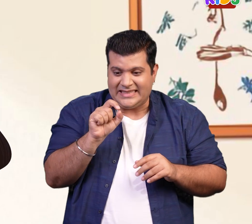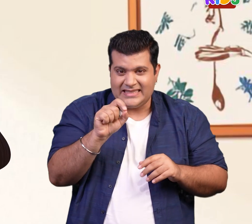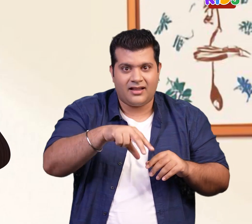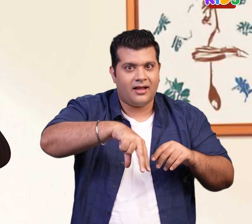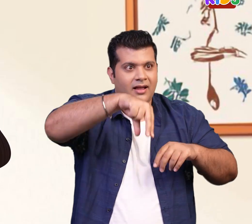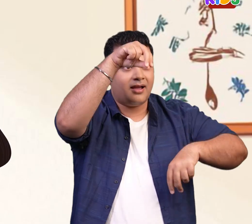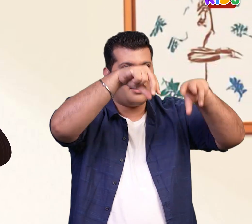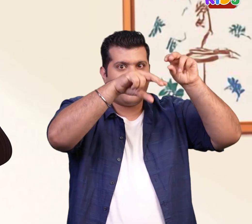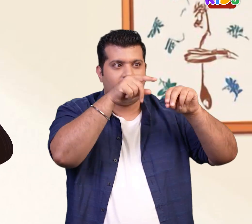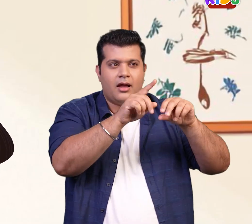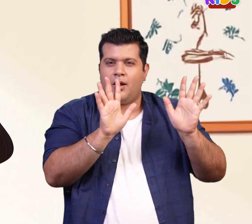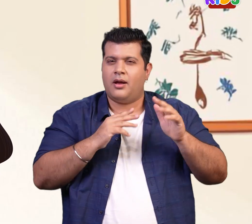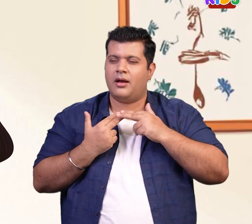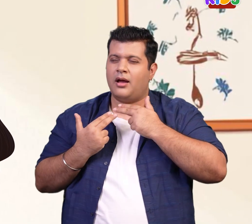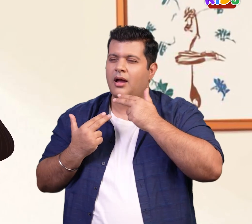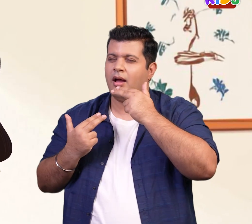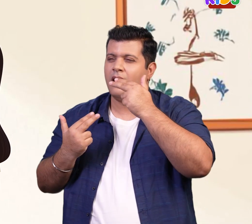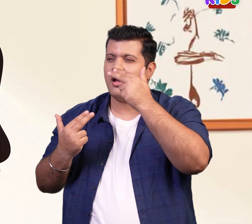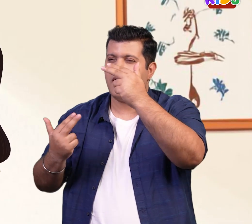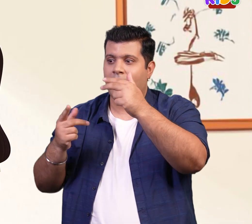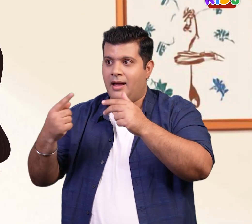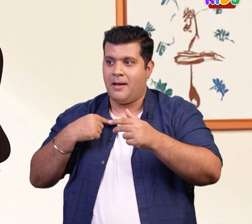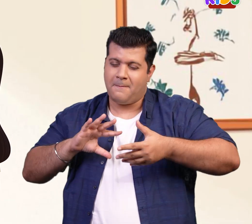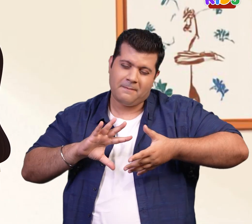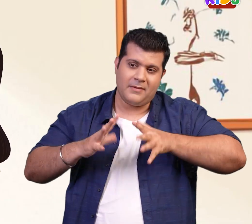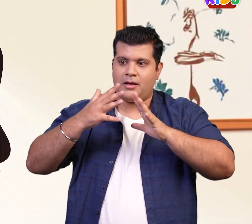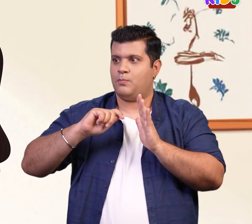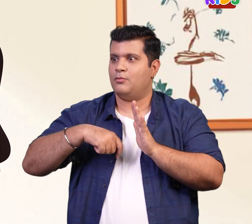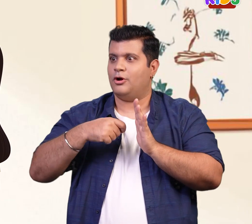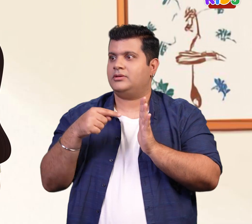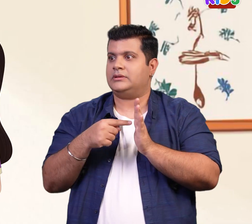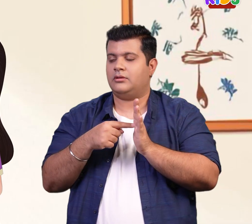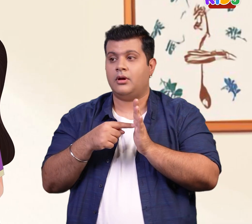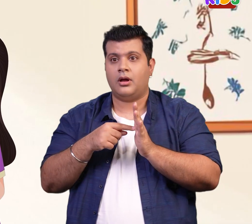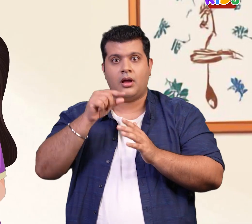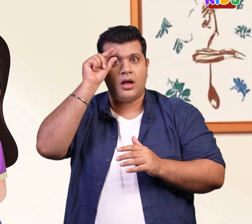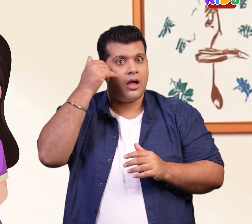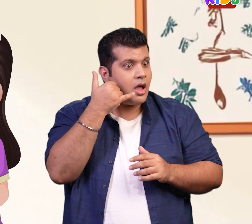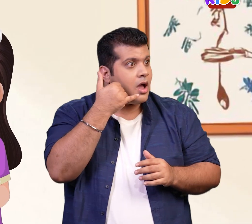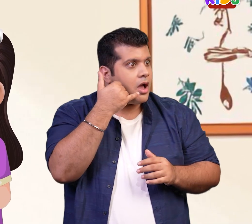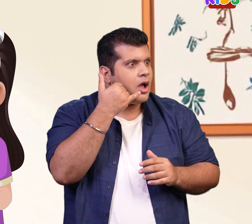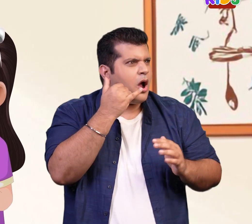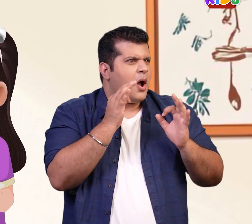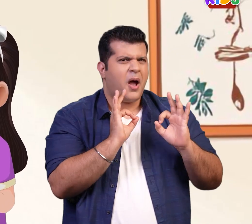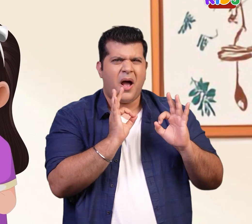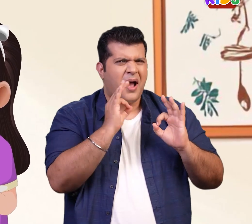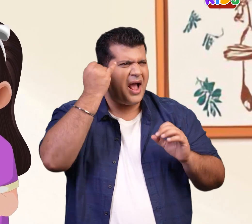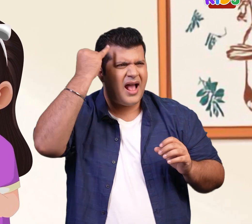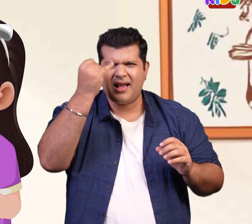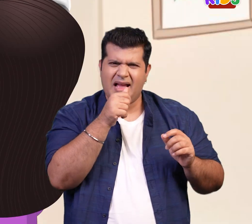castle that she has just seen. She says, let's build a termite castle of our own. This is the